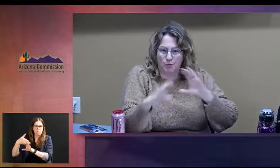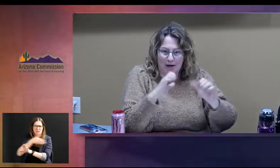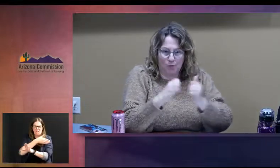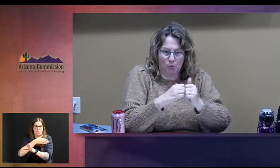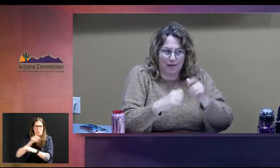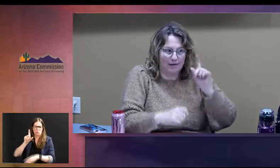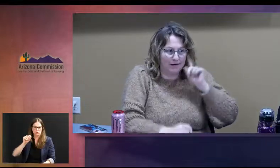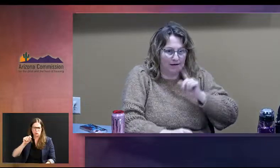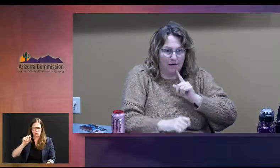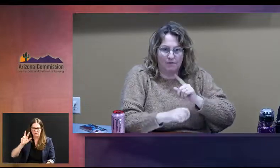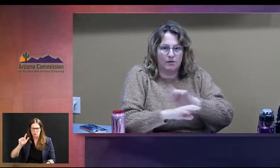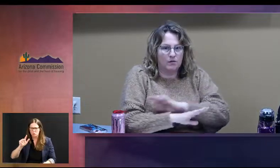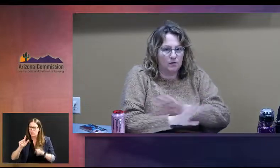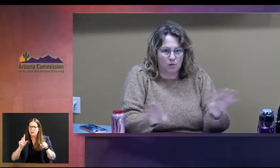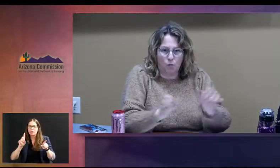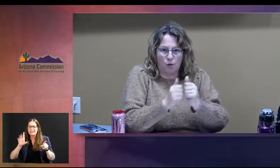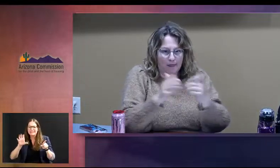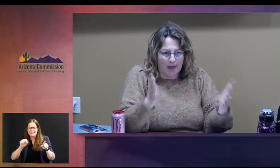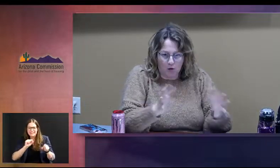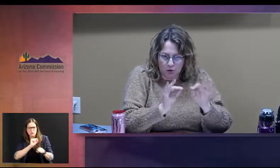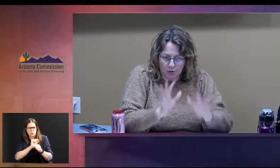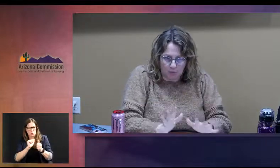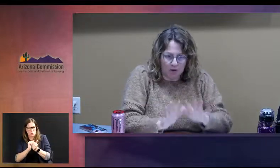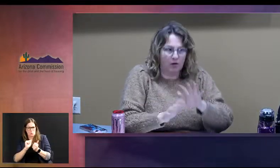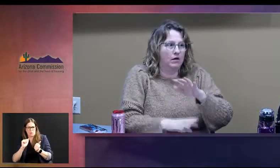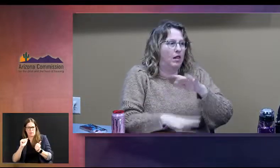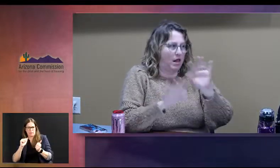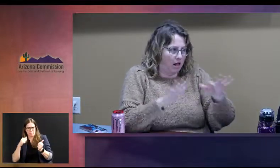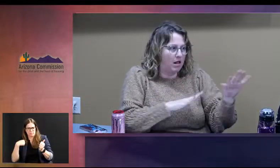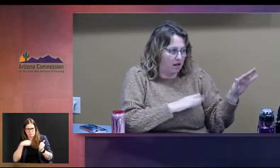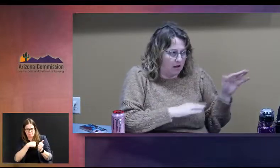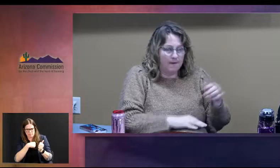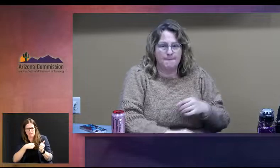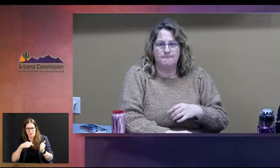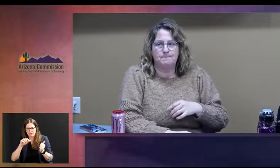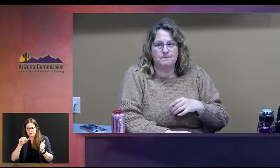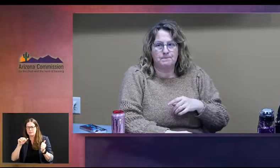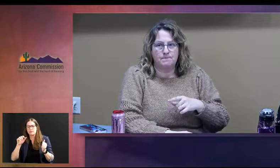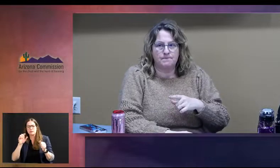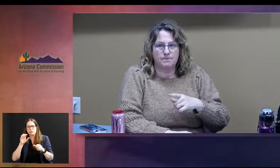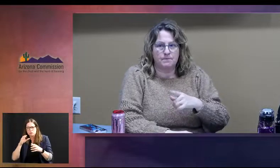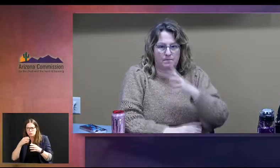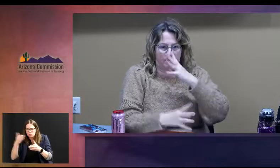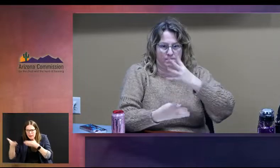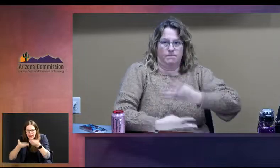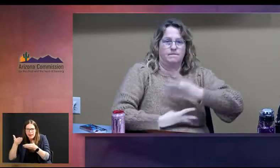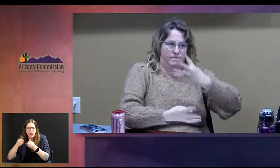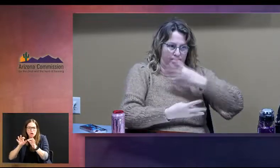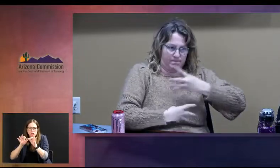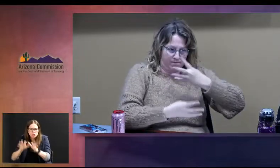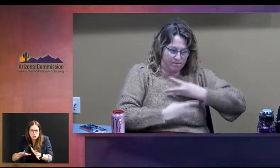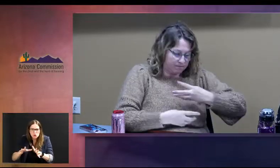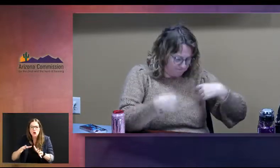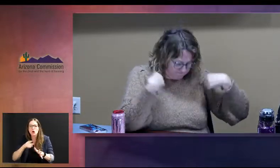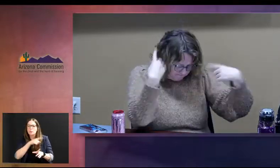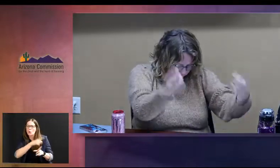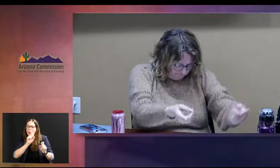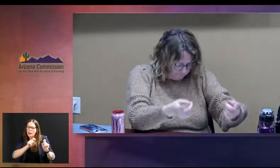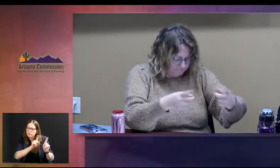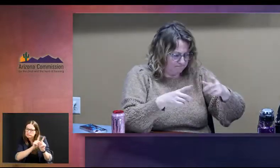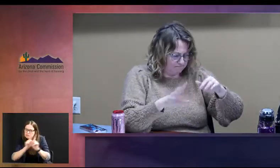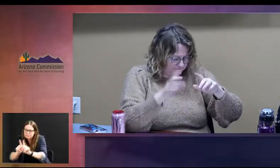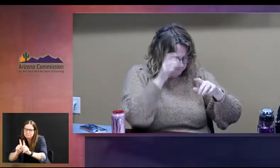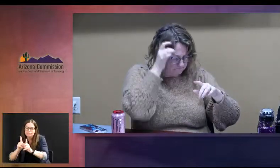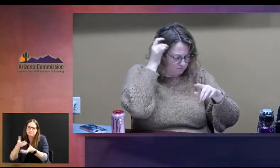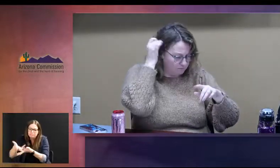use interpreters and to be able to communicate with deaf community members using interpreters and not relying on anything else, right?